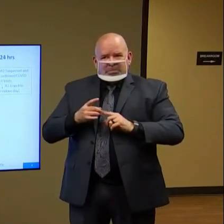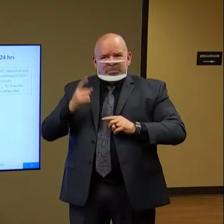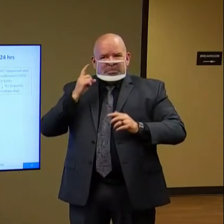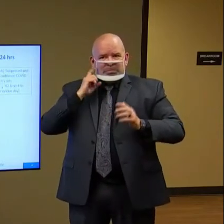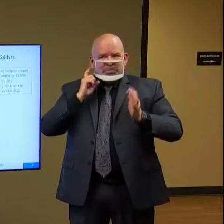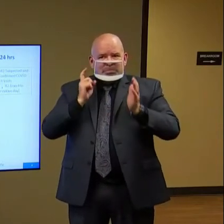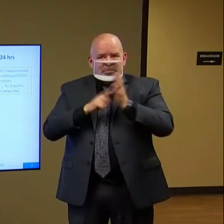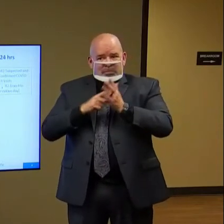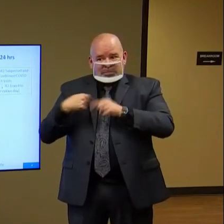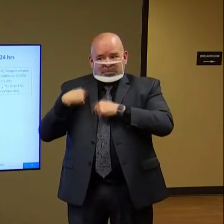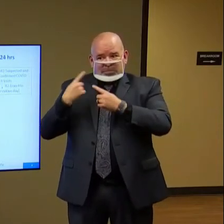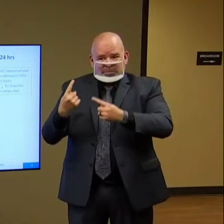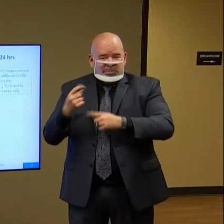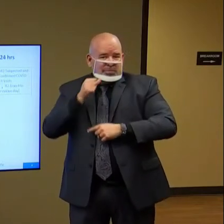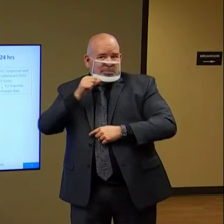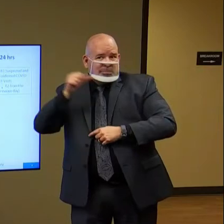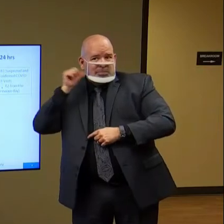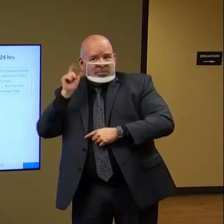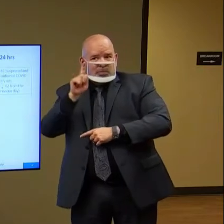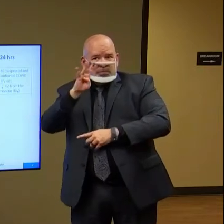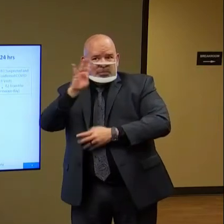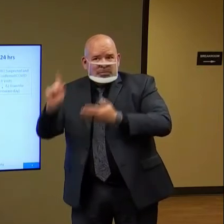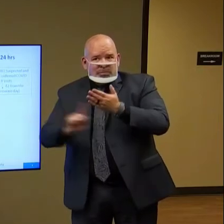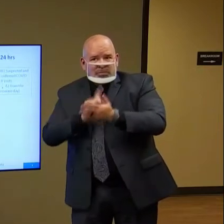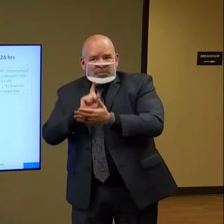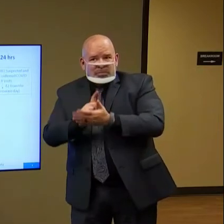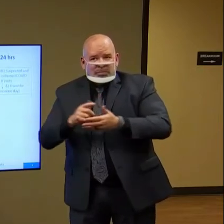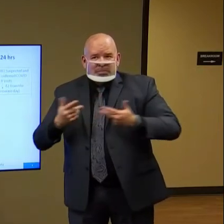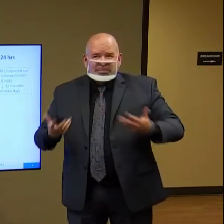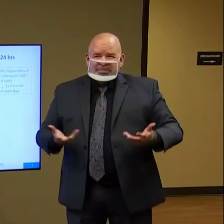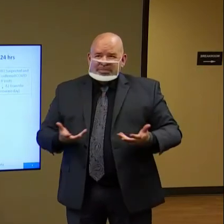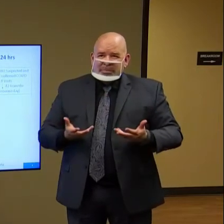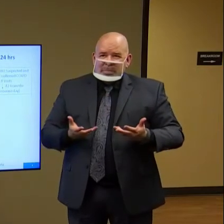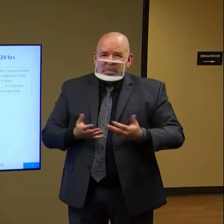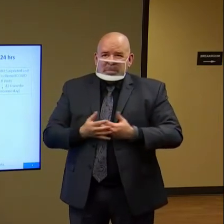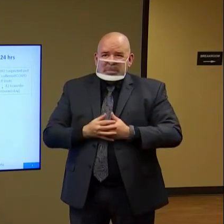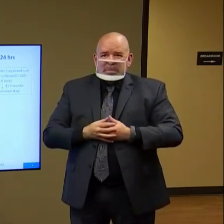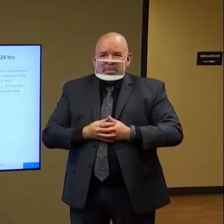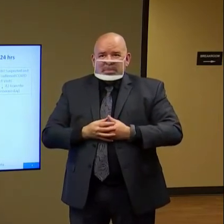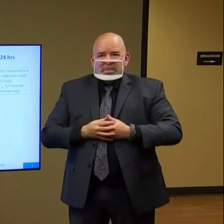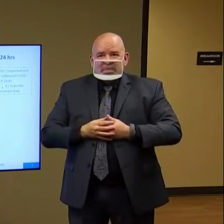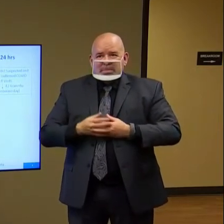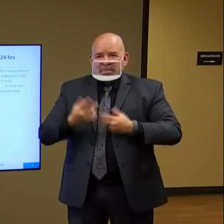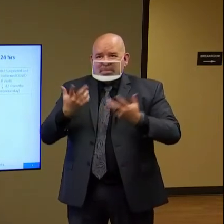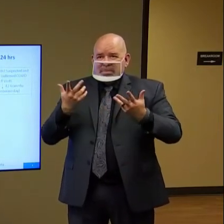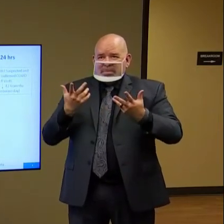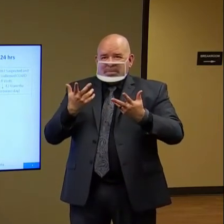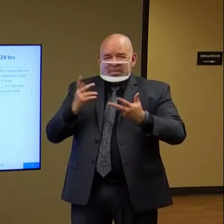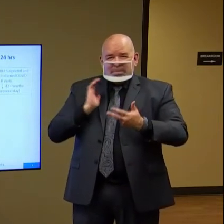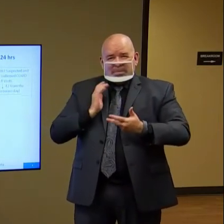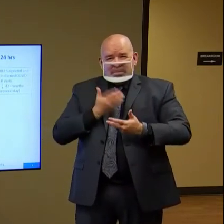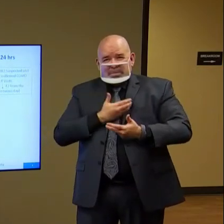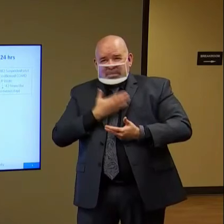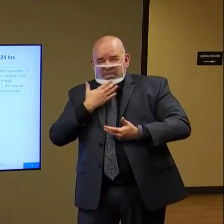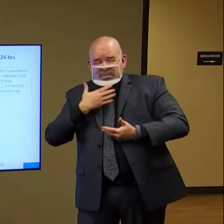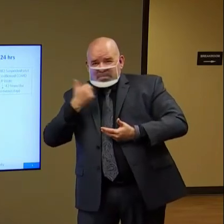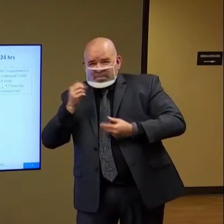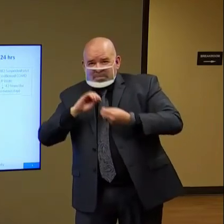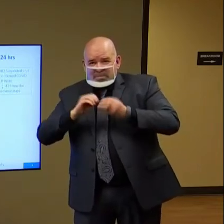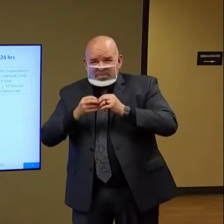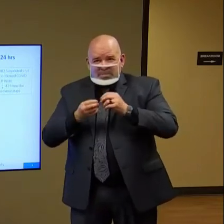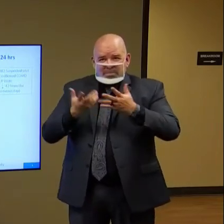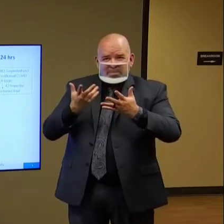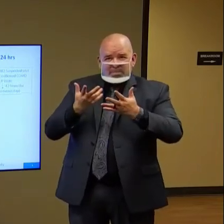Again, this reflects some of the best of what's happened throughout the entire pandemic. One of the things, when we met with the modelers in the